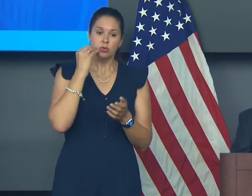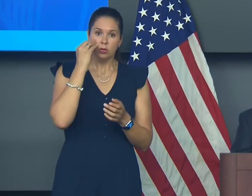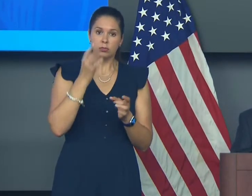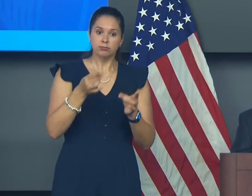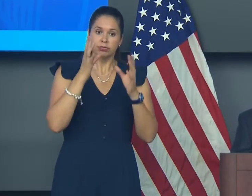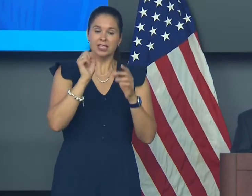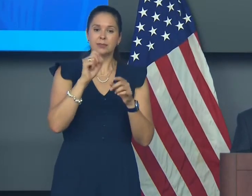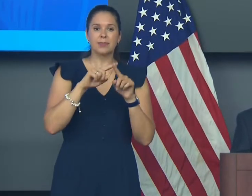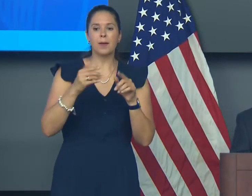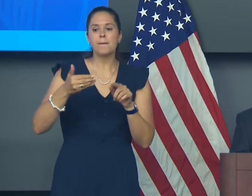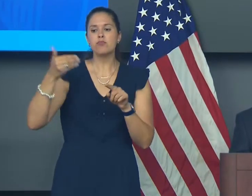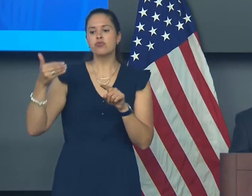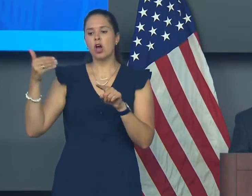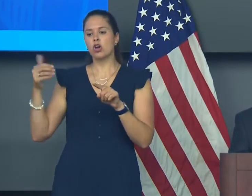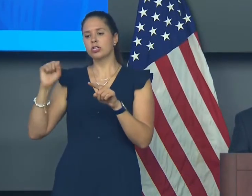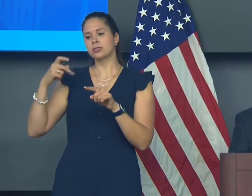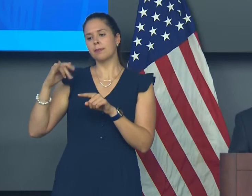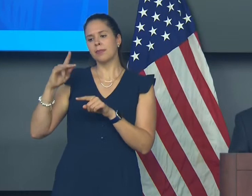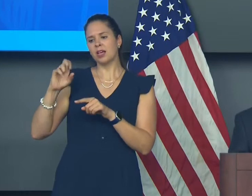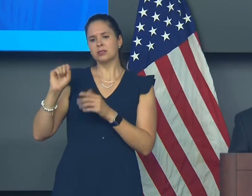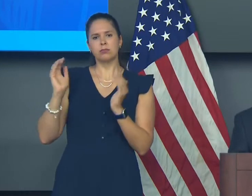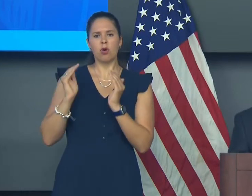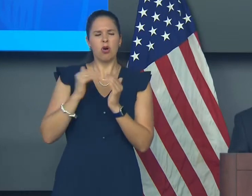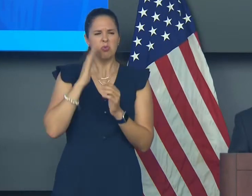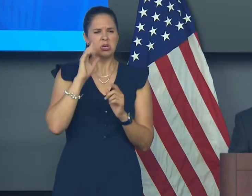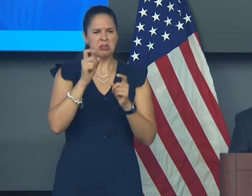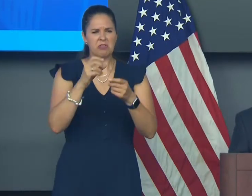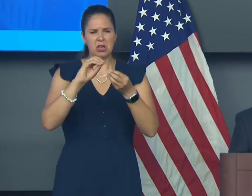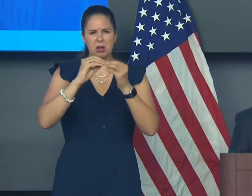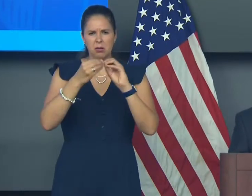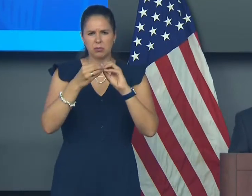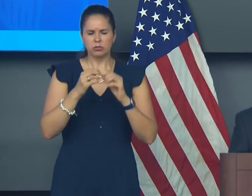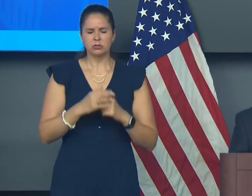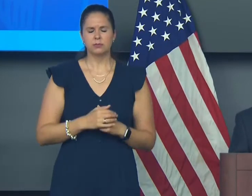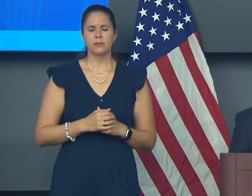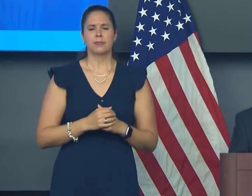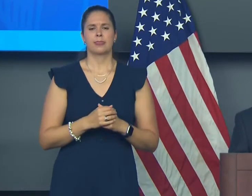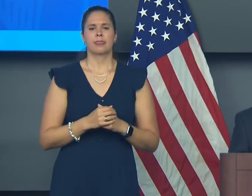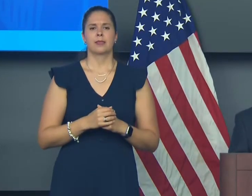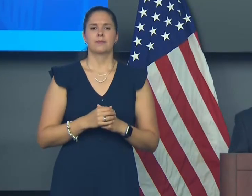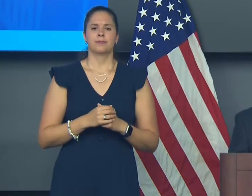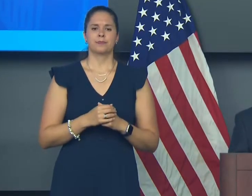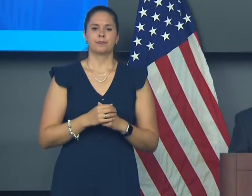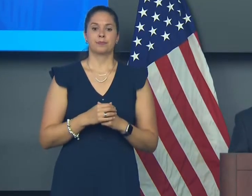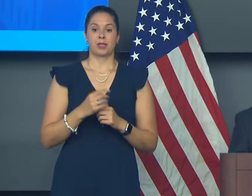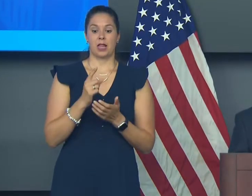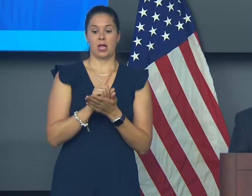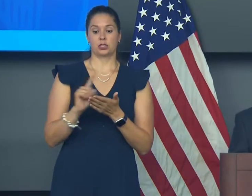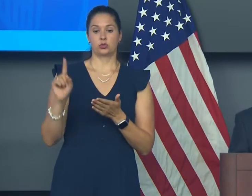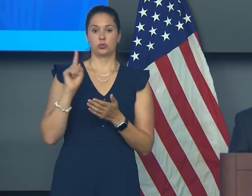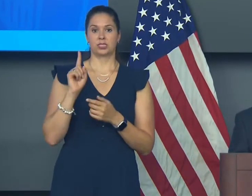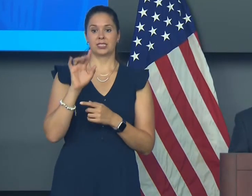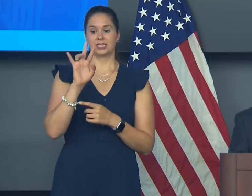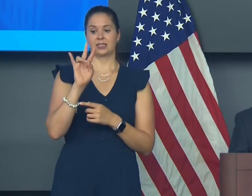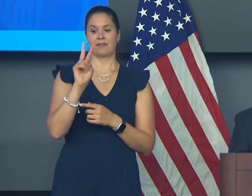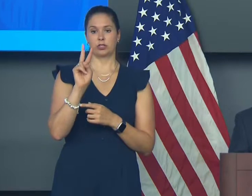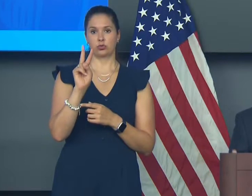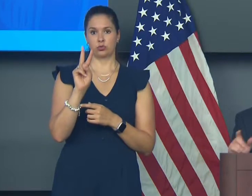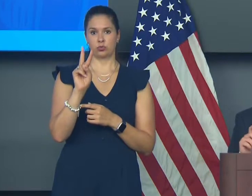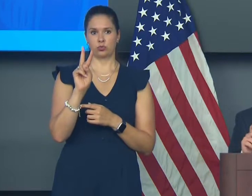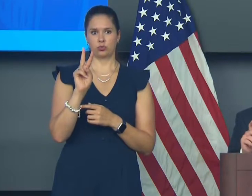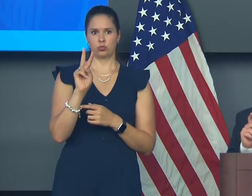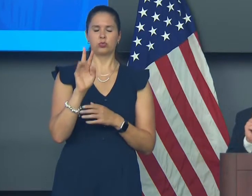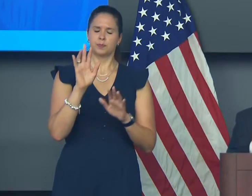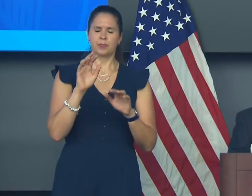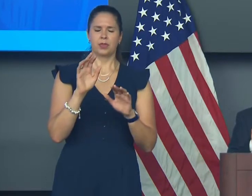compared to the prior spikes, they're relatively small. I'll give you what the numbers are, Melinda. Last week, we had 72.